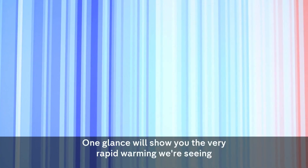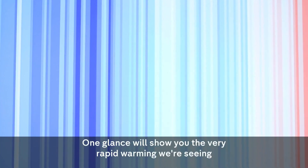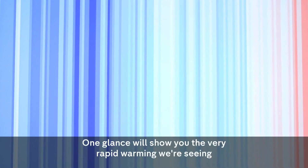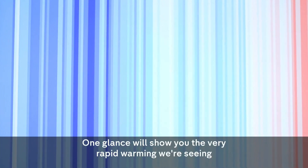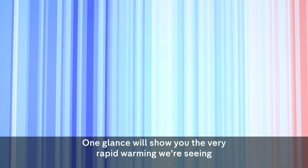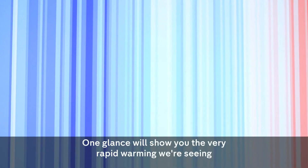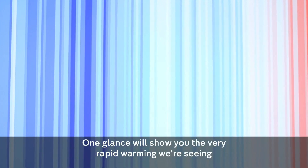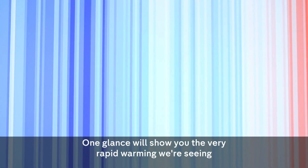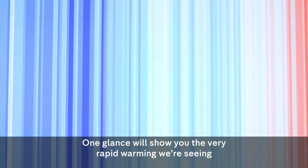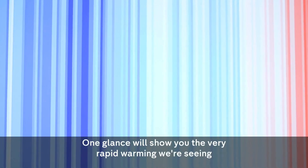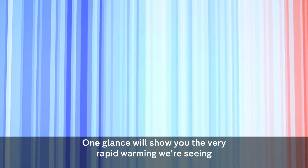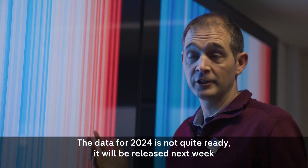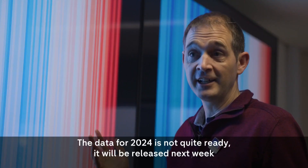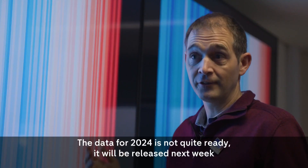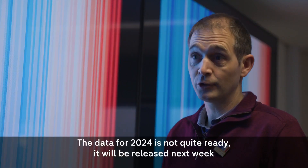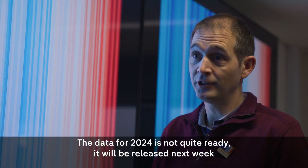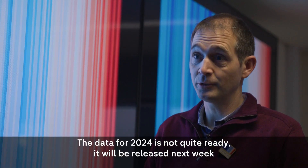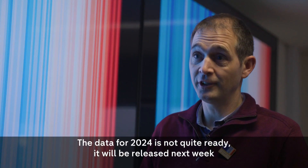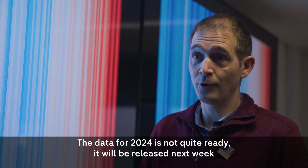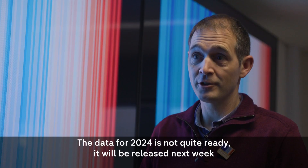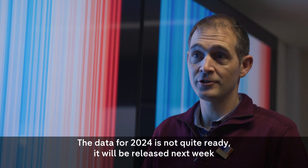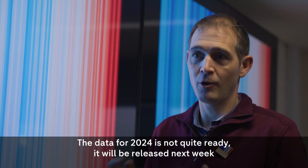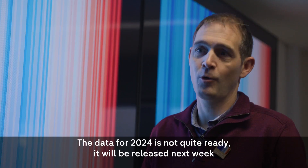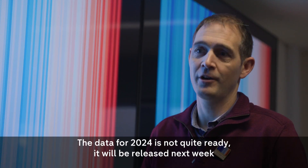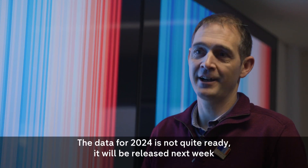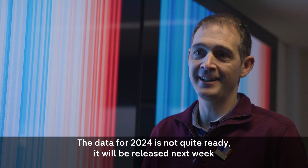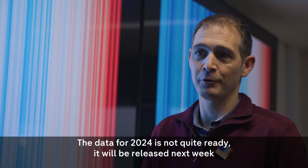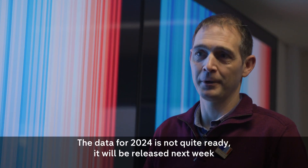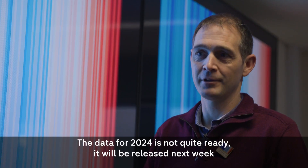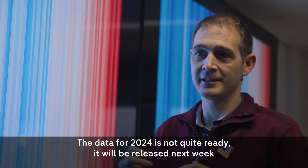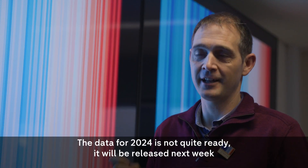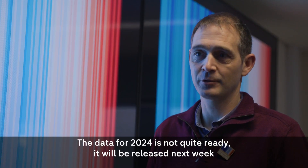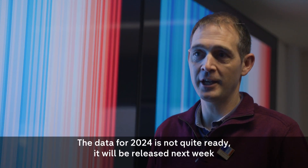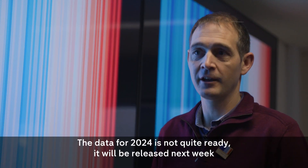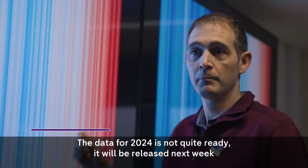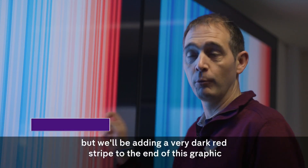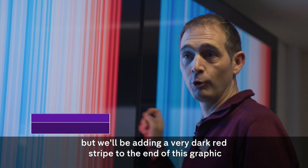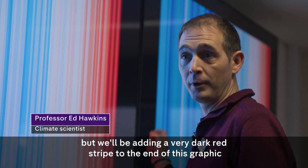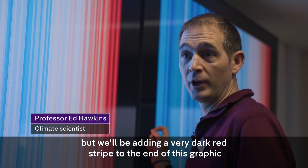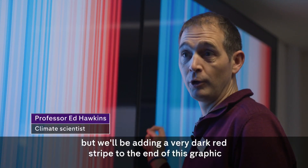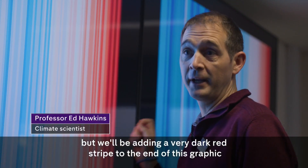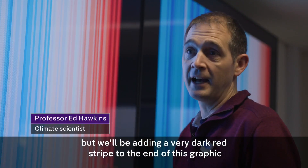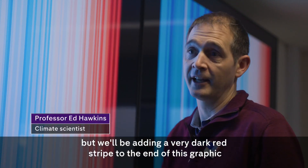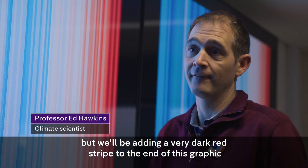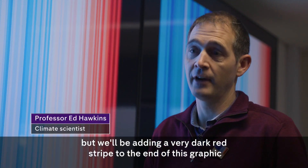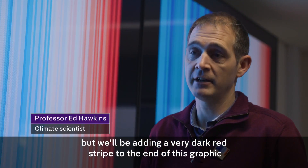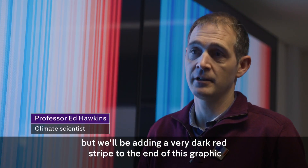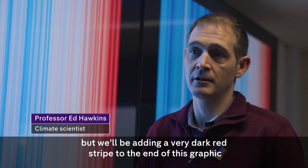very rapid warming we're seeing. The data for 2024 is not quite ready. It will be released next week, but we will be adding a very dark